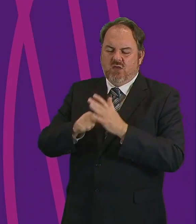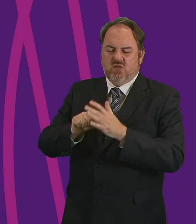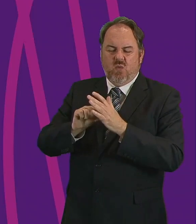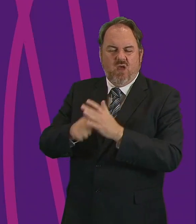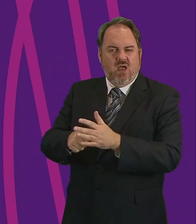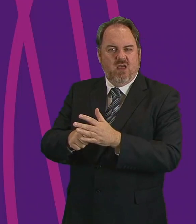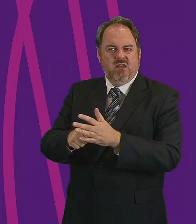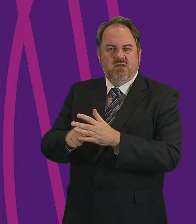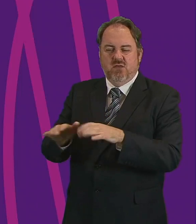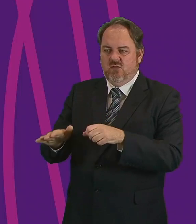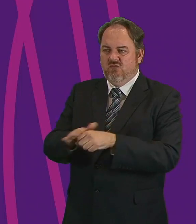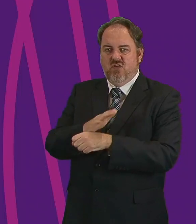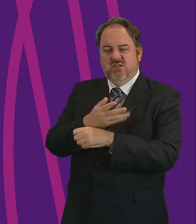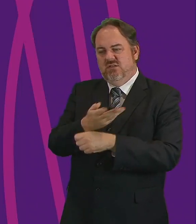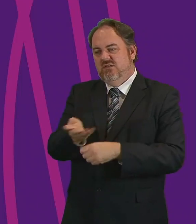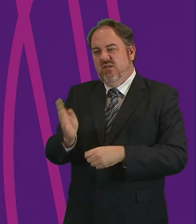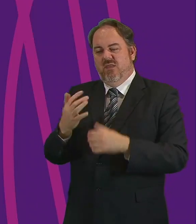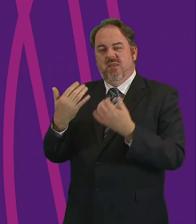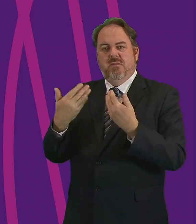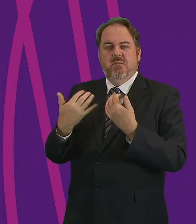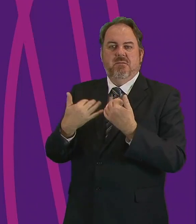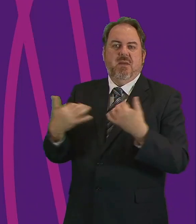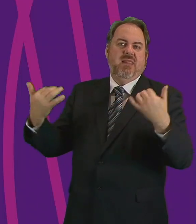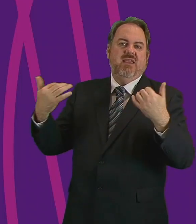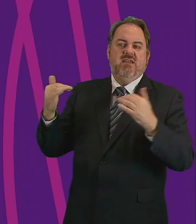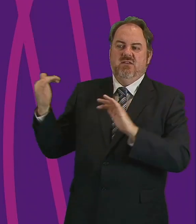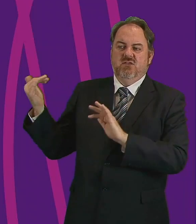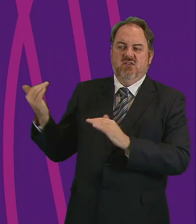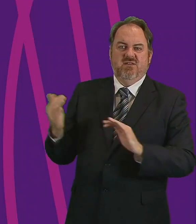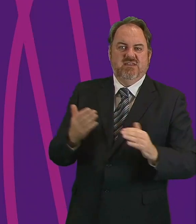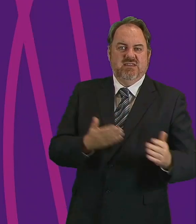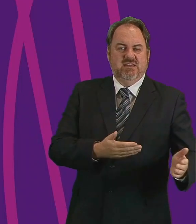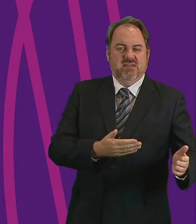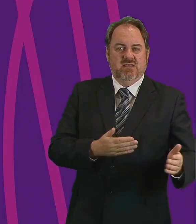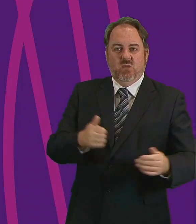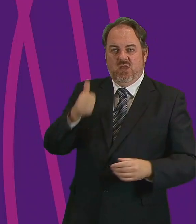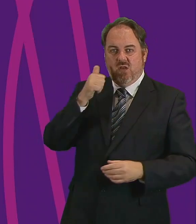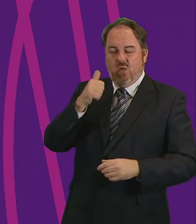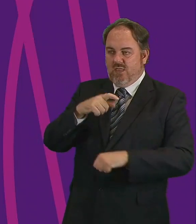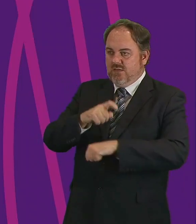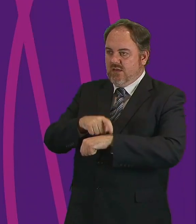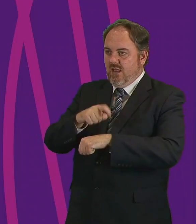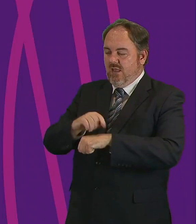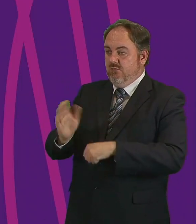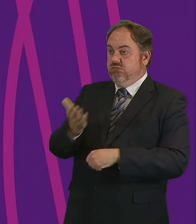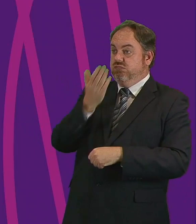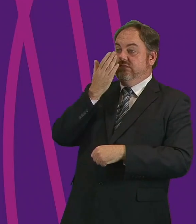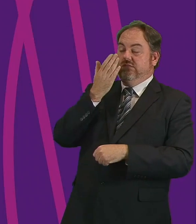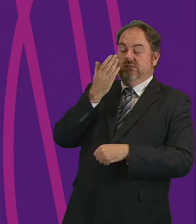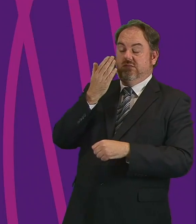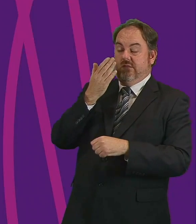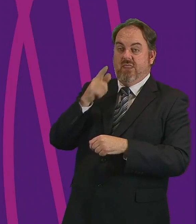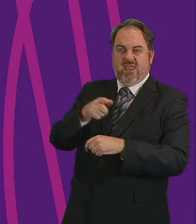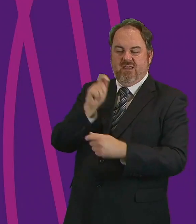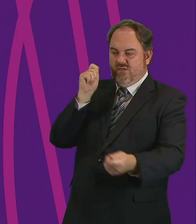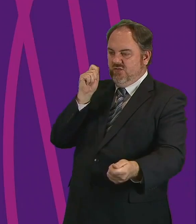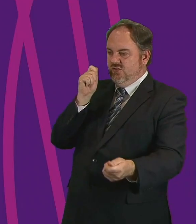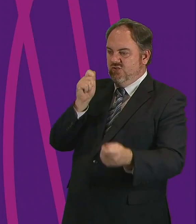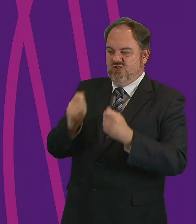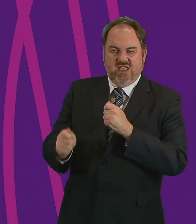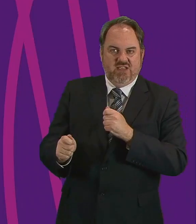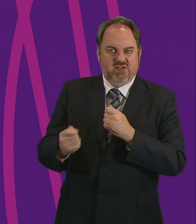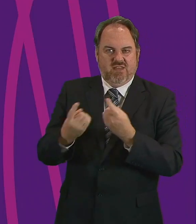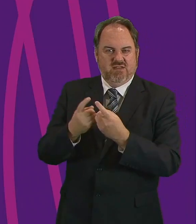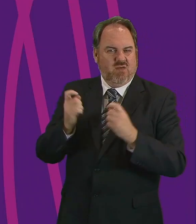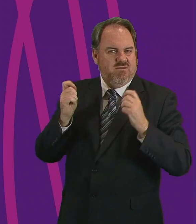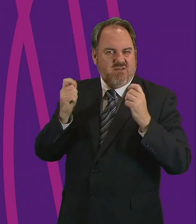across the public service. With the fraction of the time normally required, they have reinvented the state to come to the